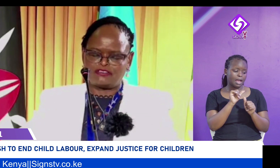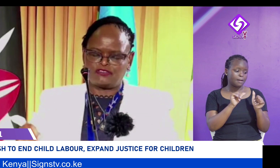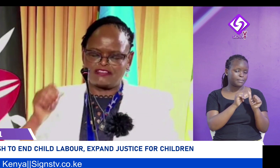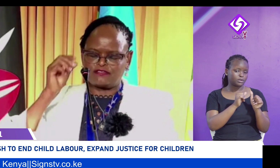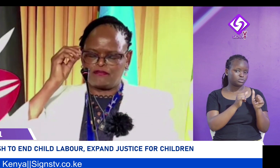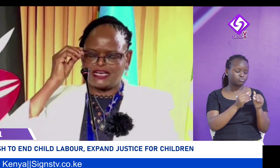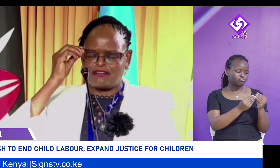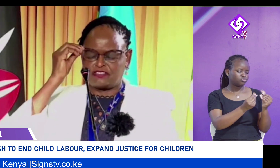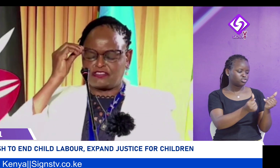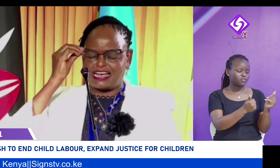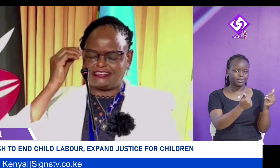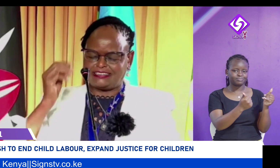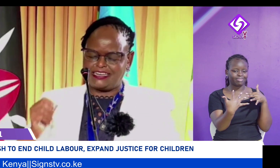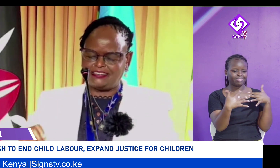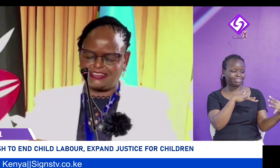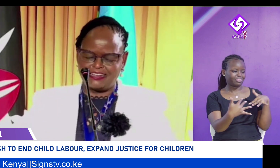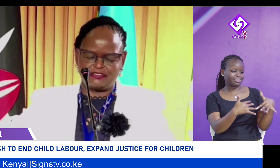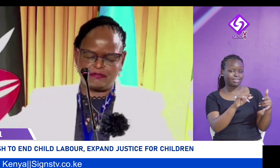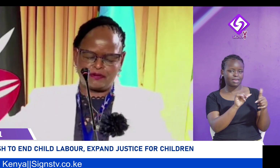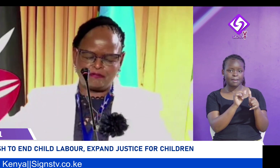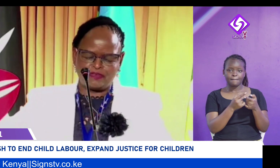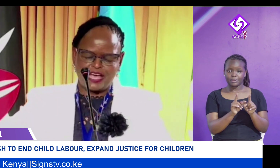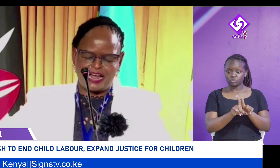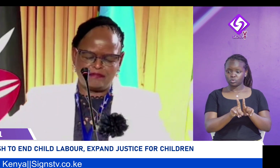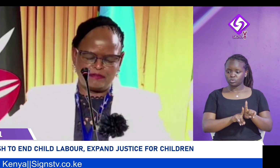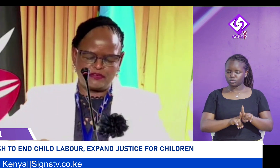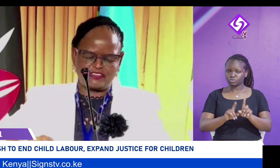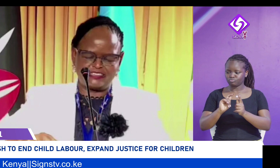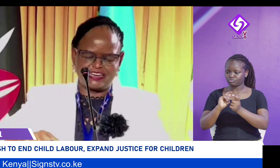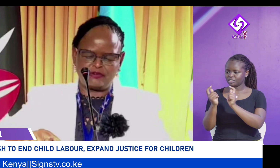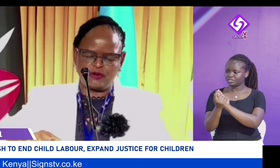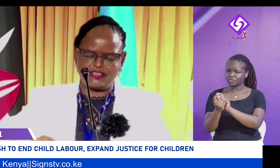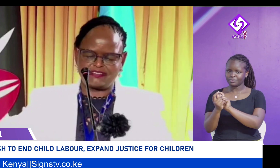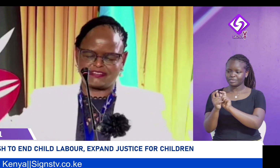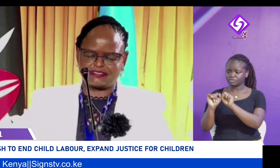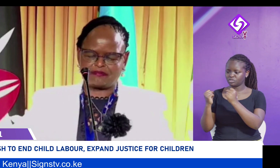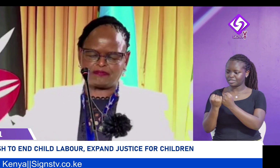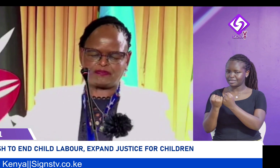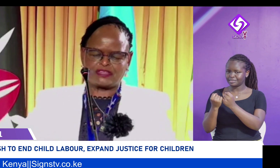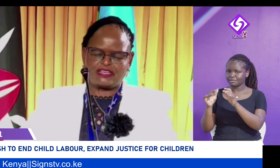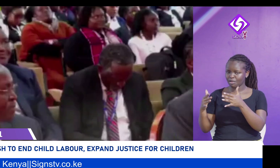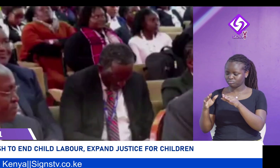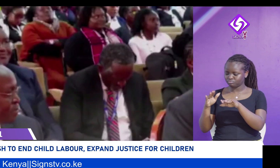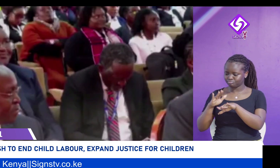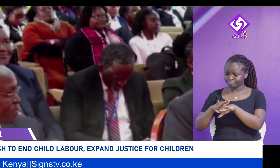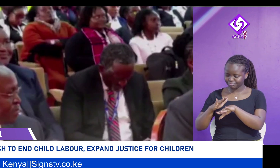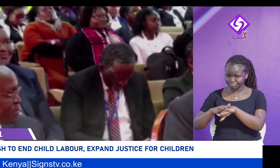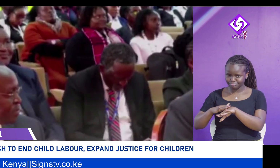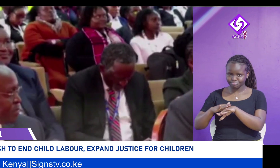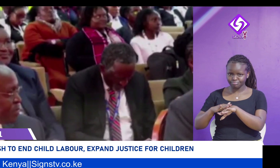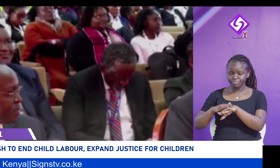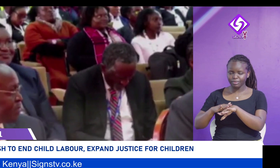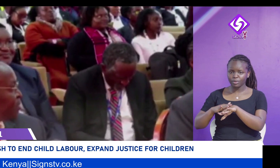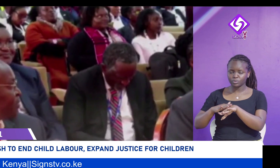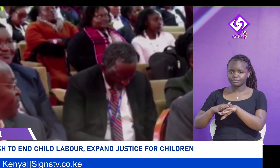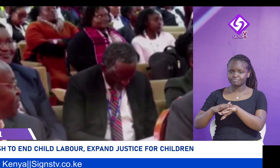also about transforming our society in tangible and people-centered ways. The judiciary has